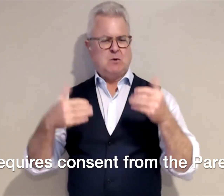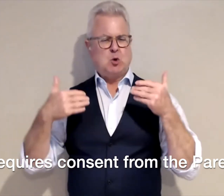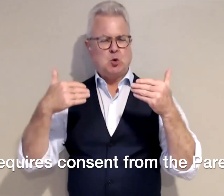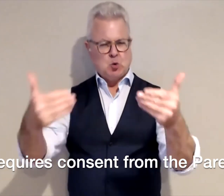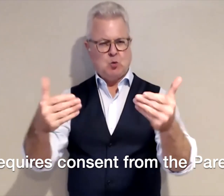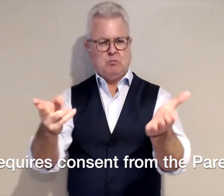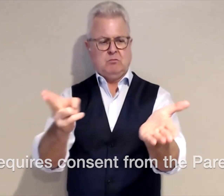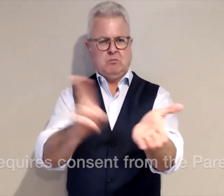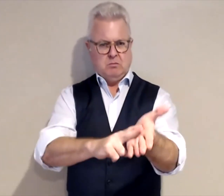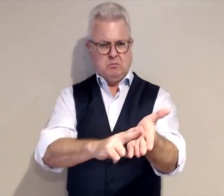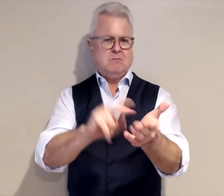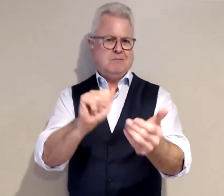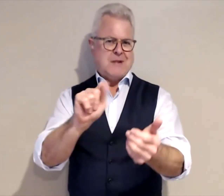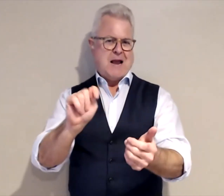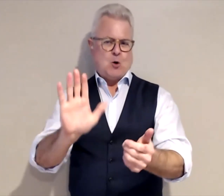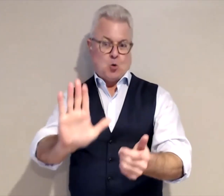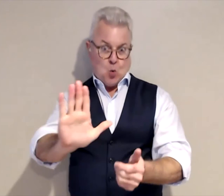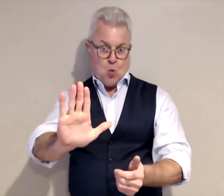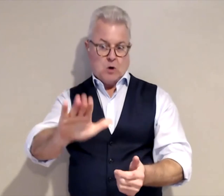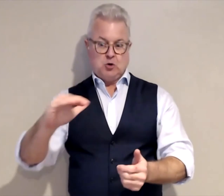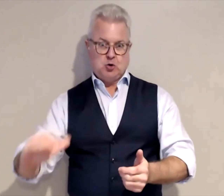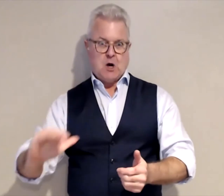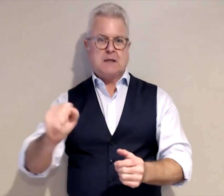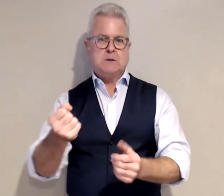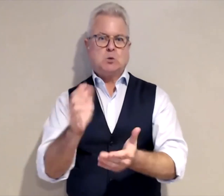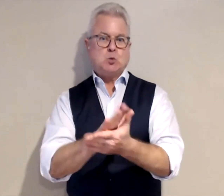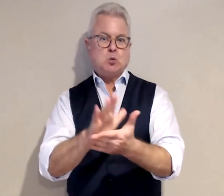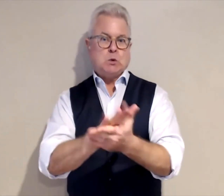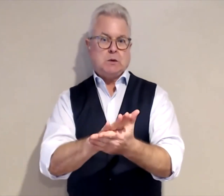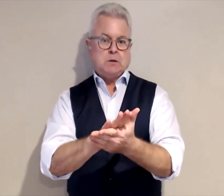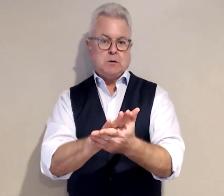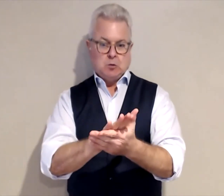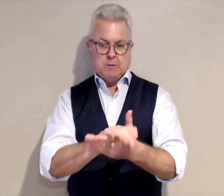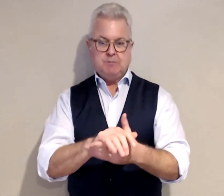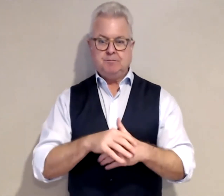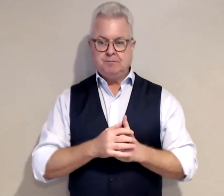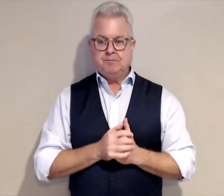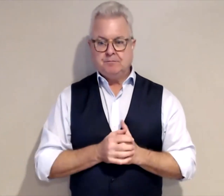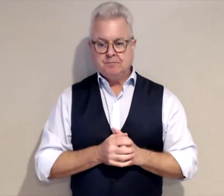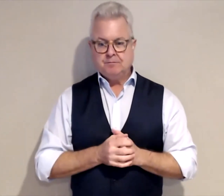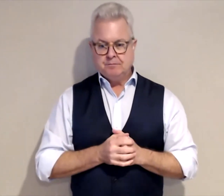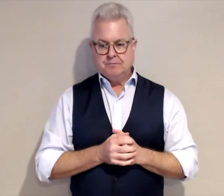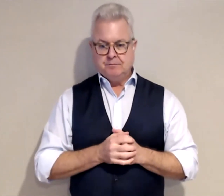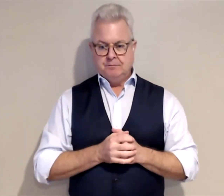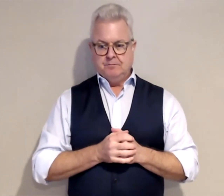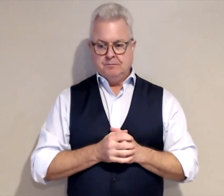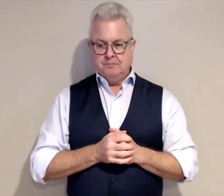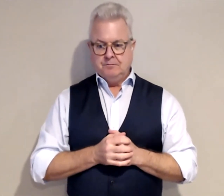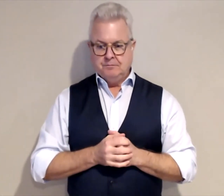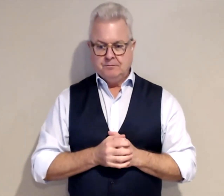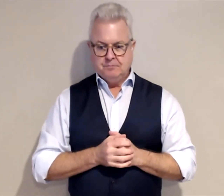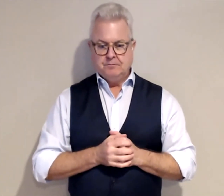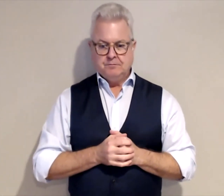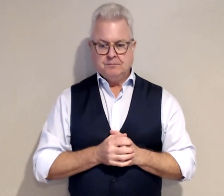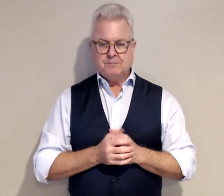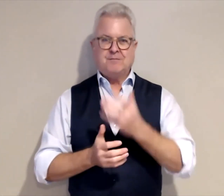be vaccinated, we encourage you to go ahead and sign the form that says, yes, your child could go